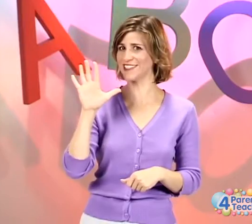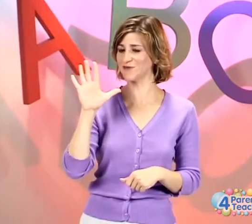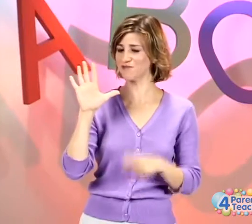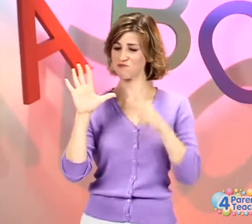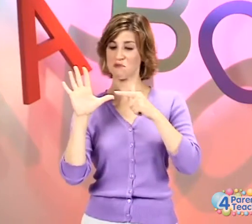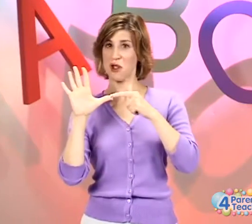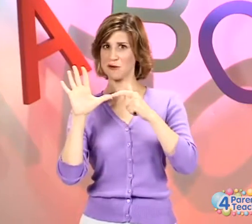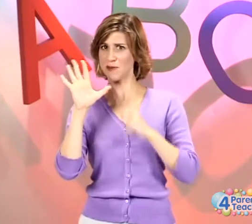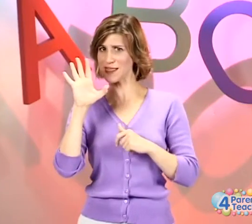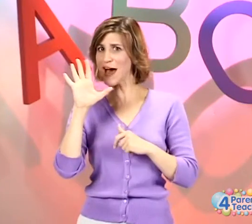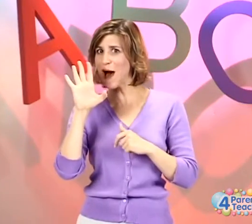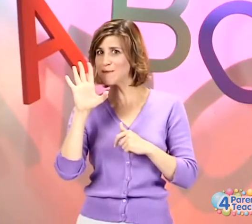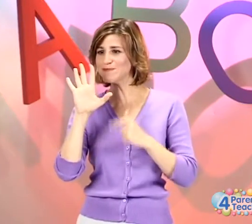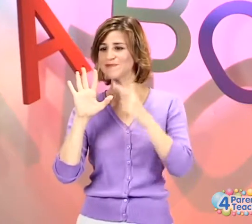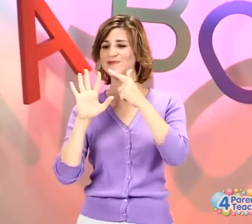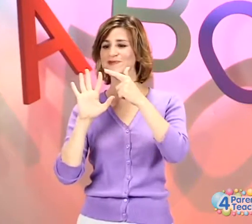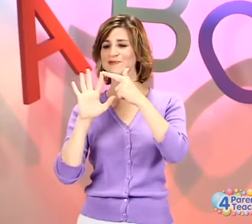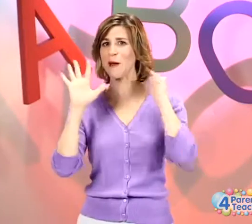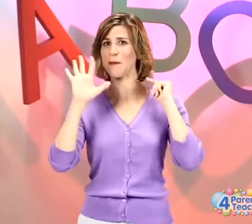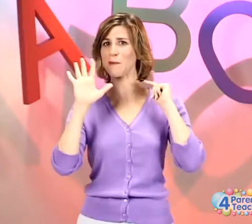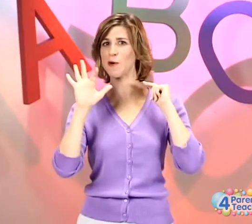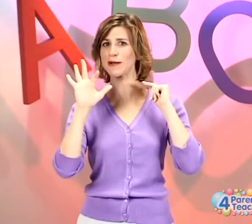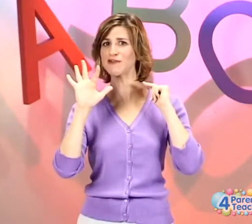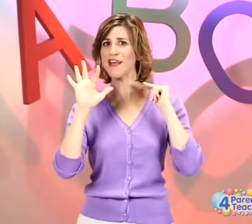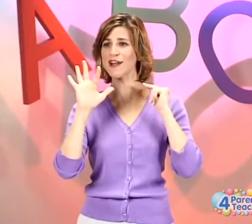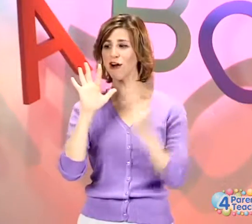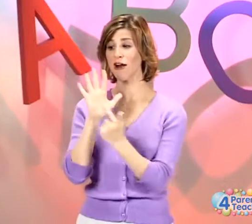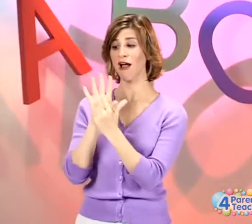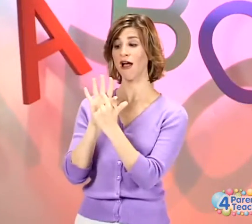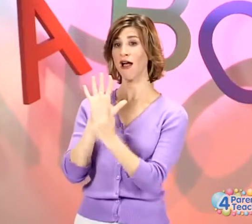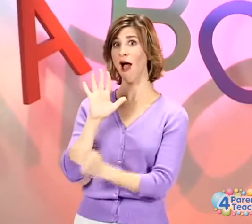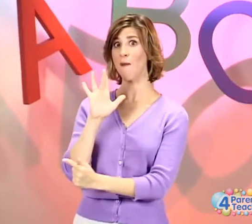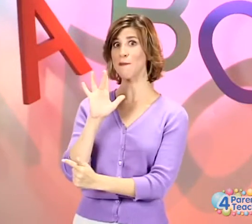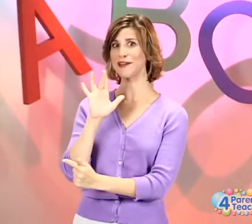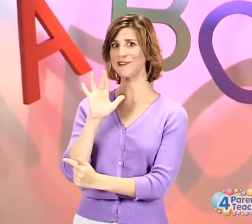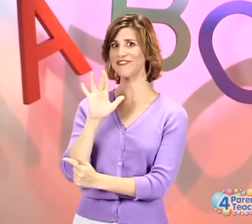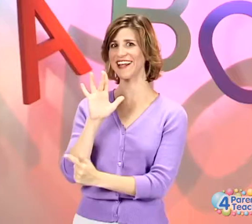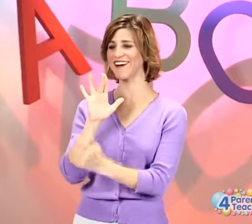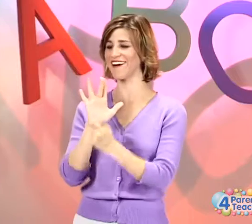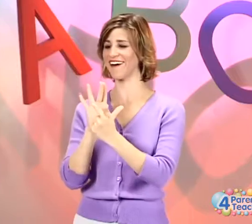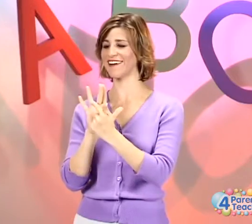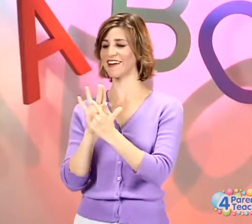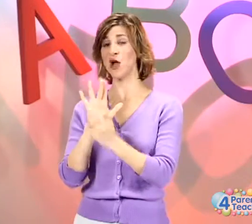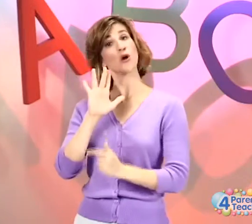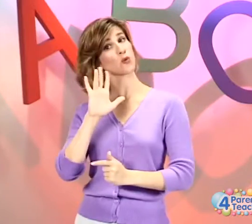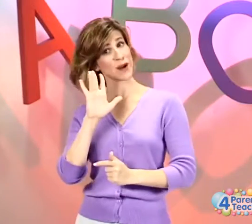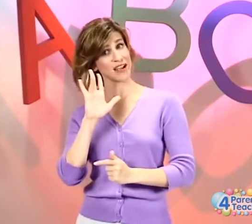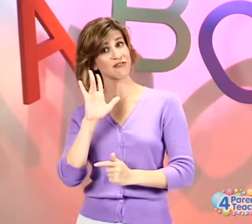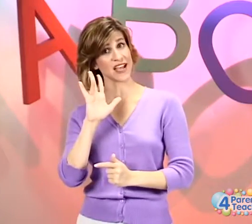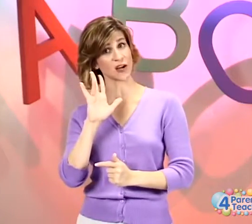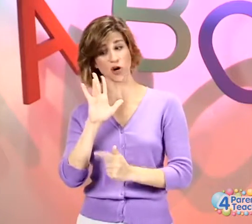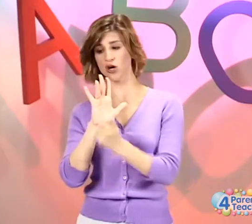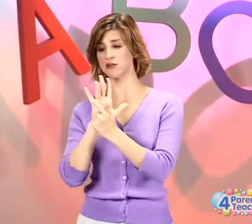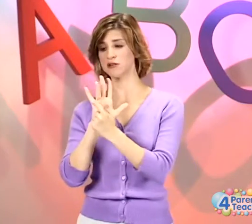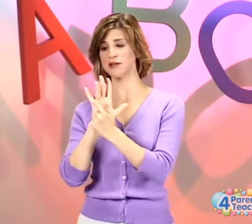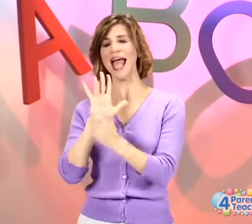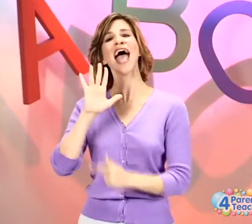hand. Here's my thumb, my pointer finger, middle finger, ring finger, and